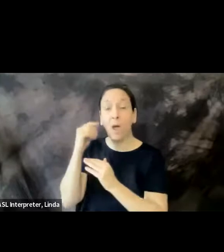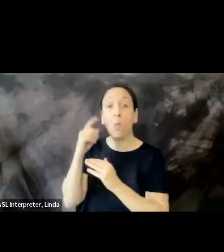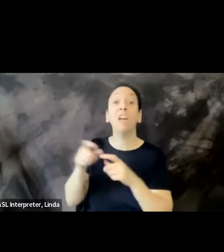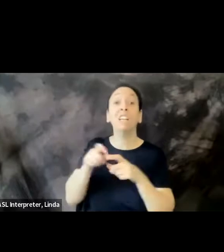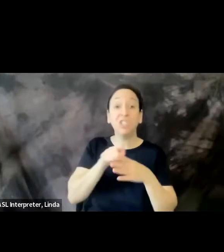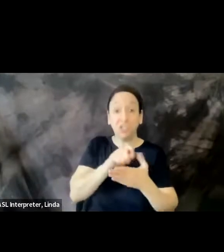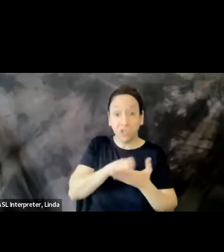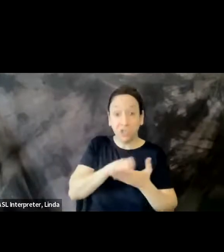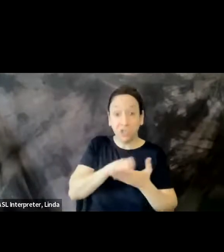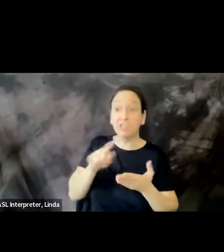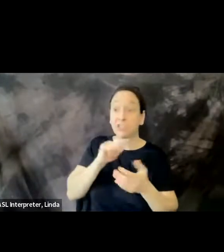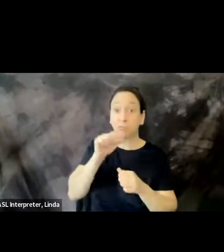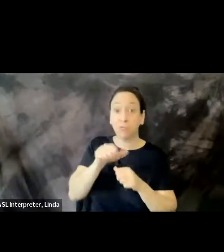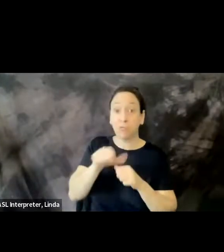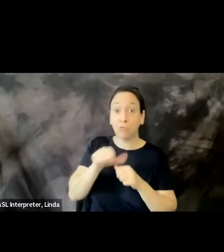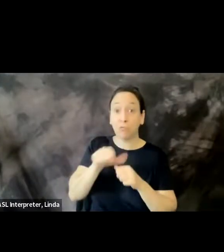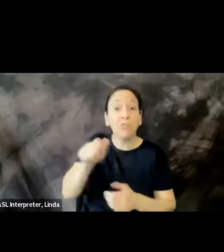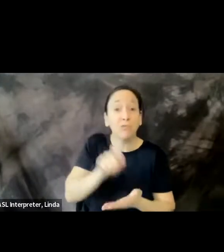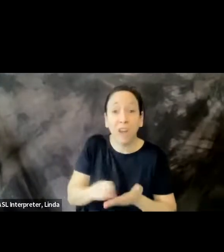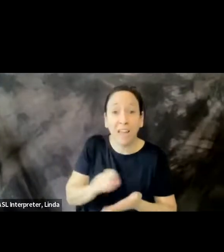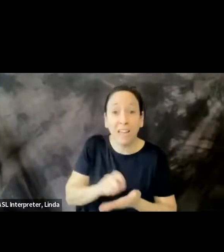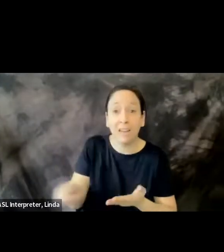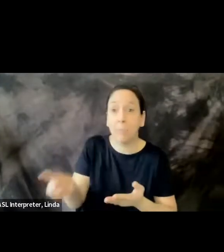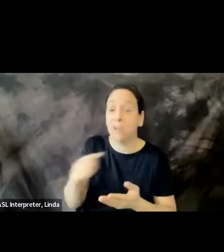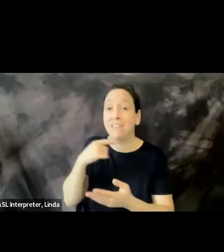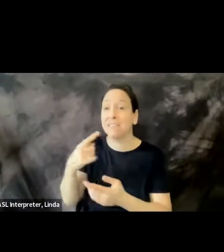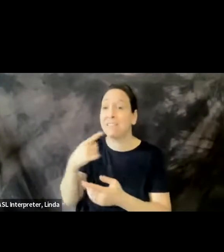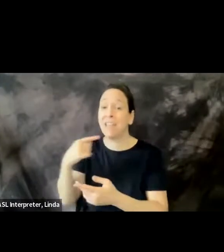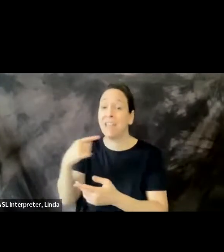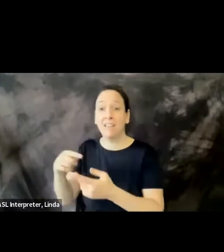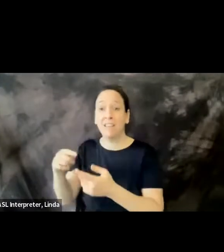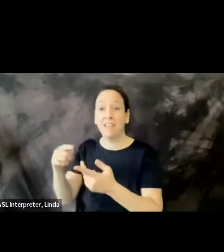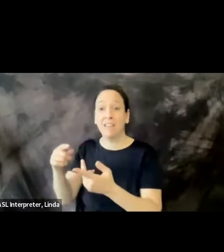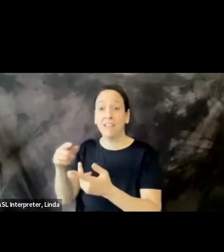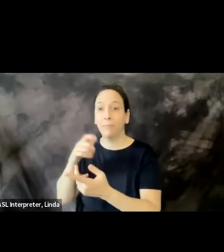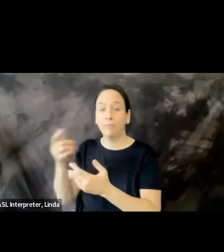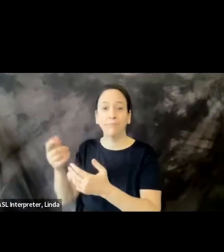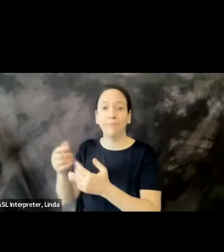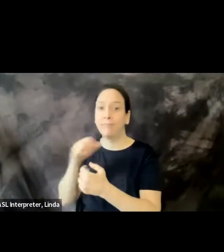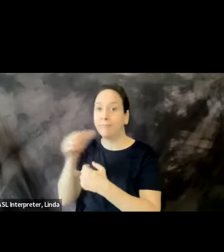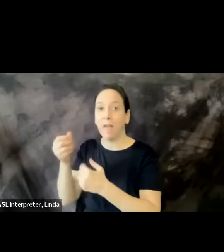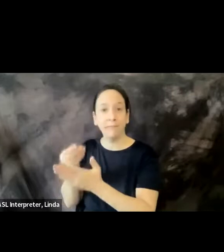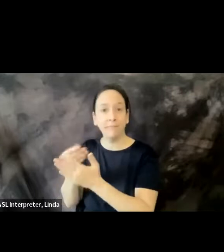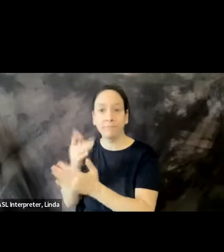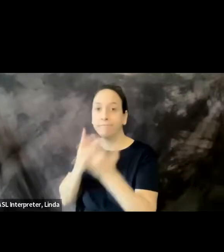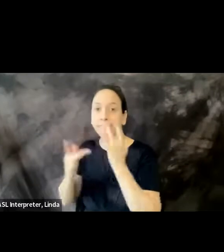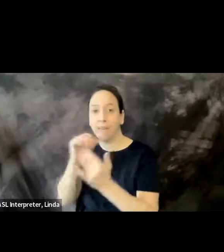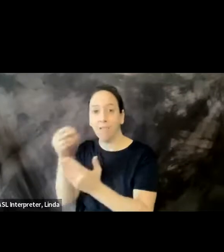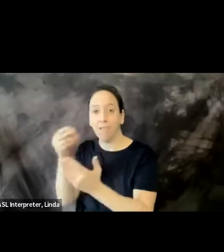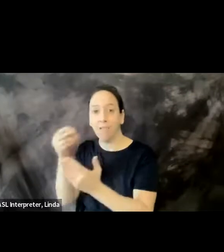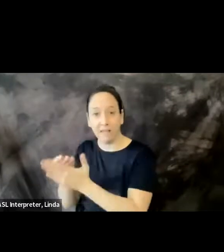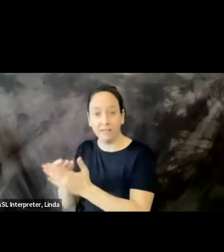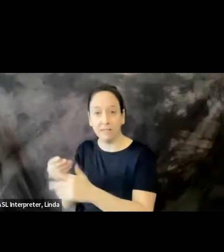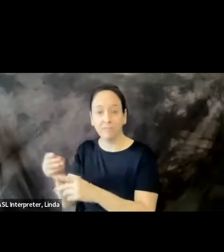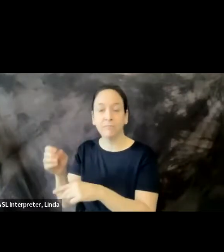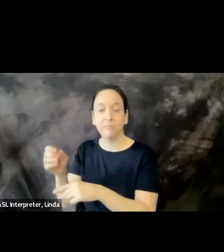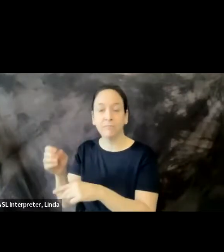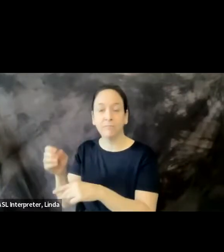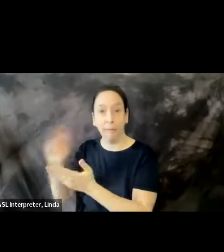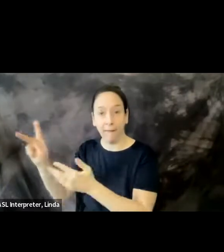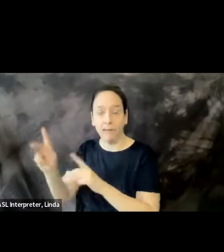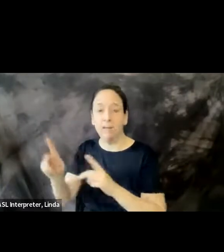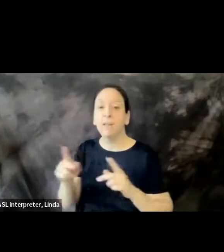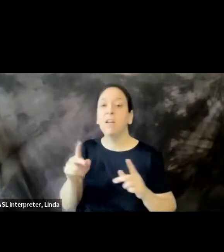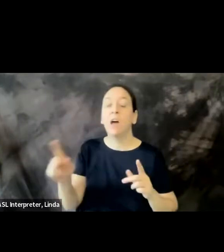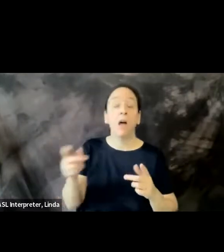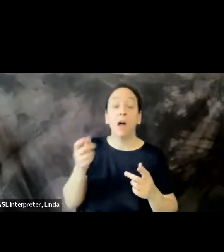just to clear her record so that she could get SNAP benefits. So that's just one example of how these systems intersect